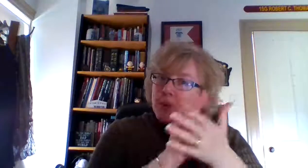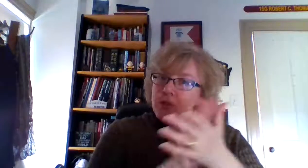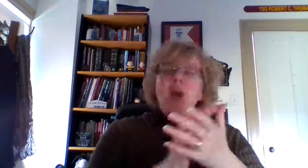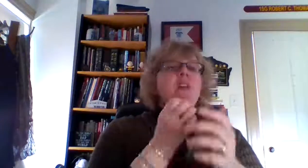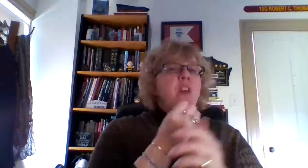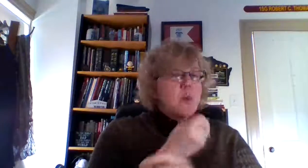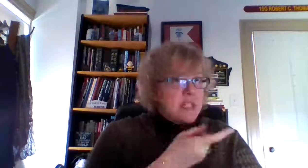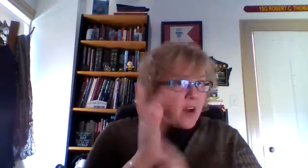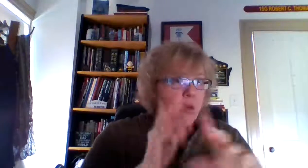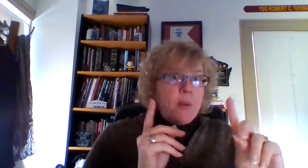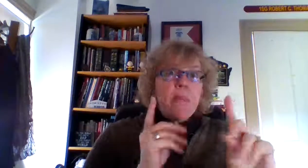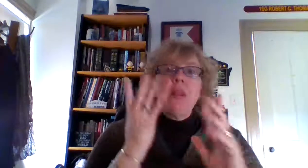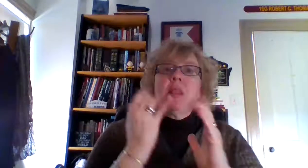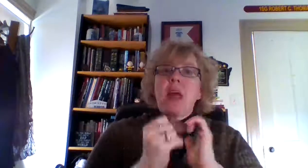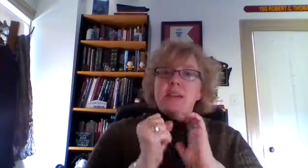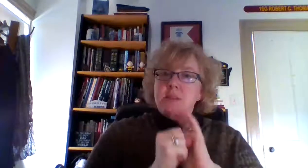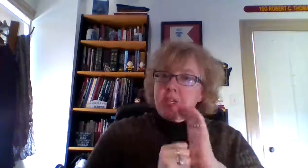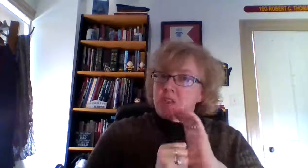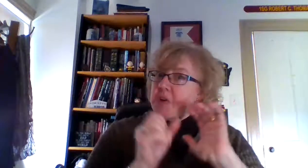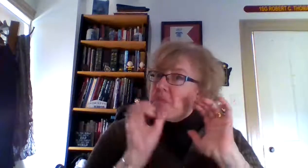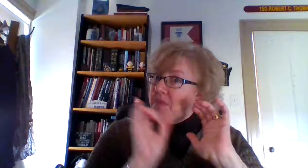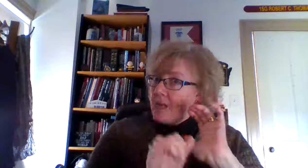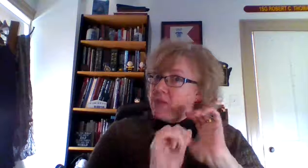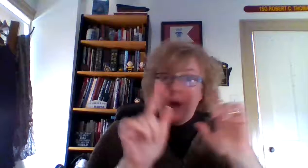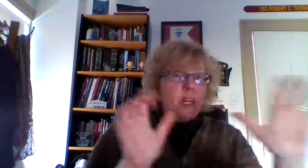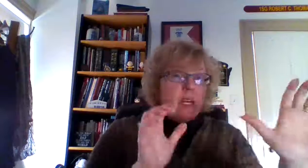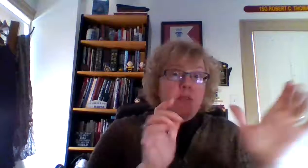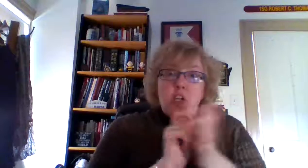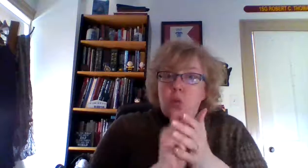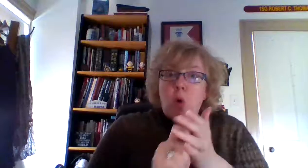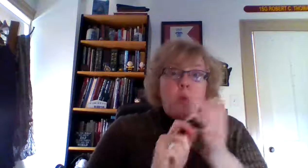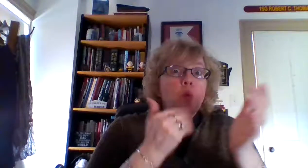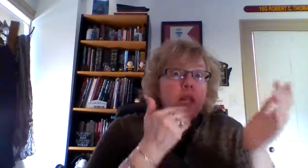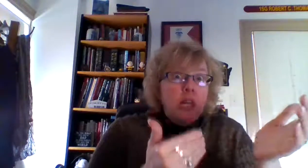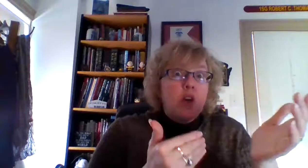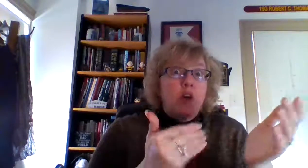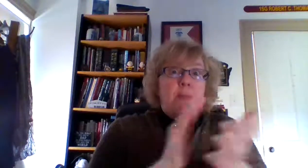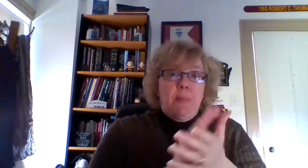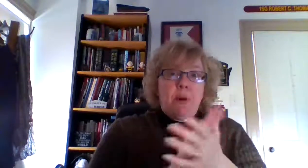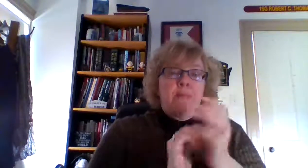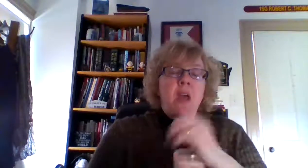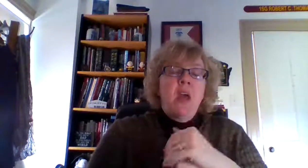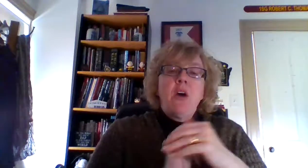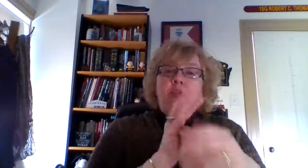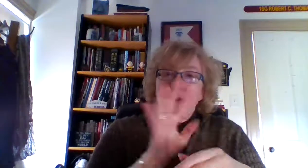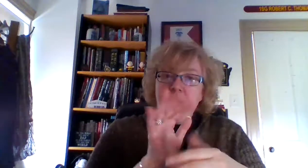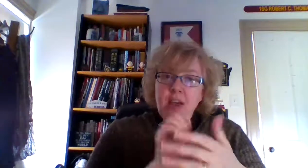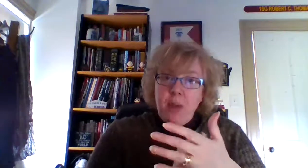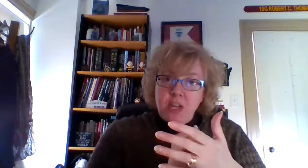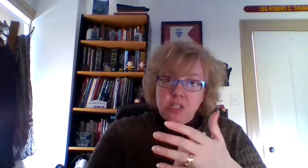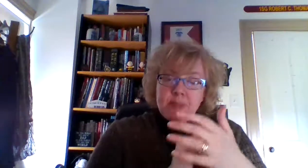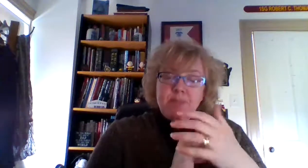papers. There were several people last semester, that's all they did. They just wrote a really good paper, 4 to 5 pages.